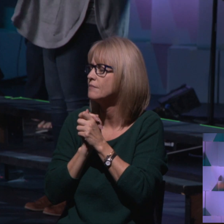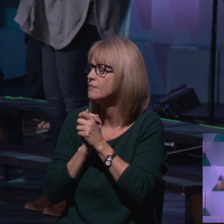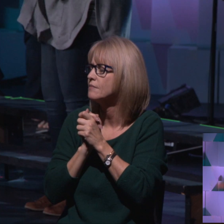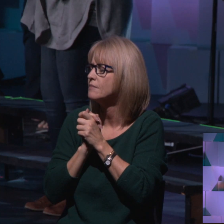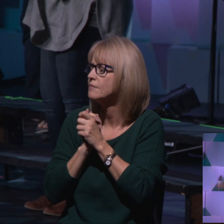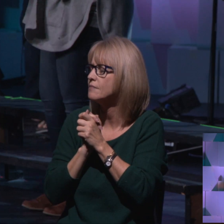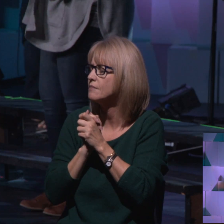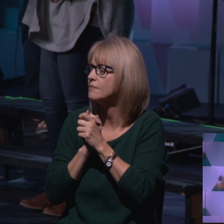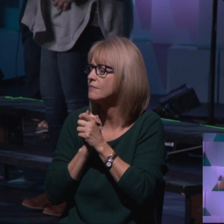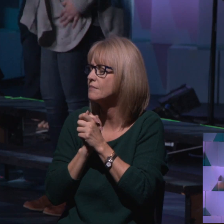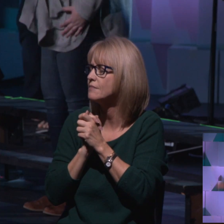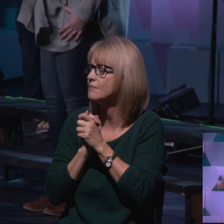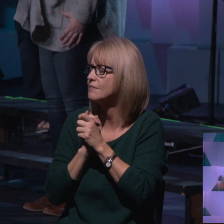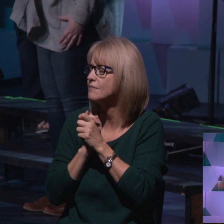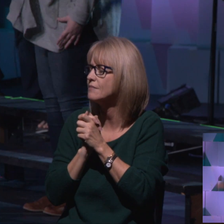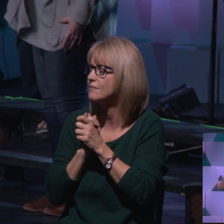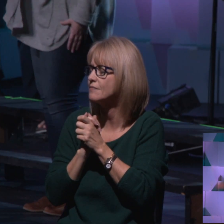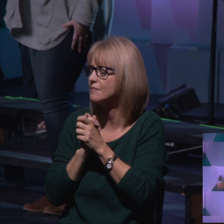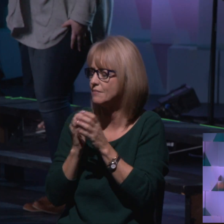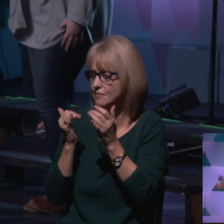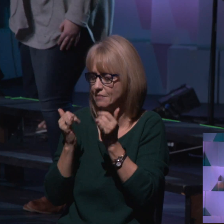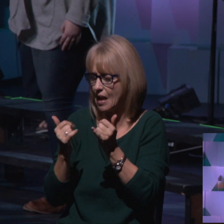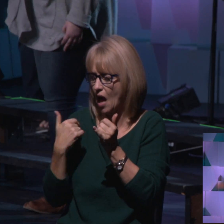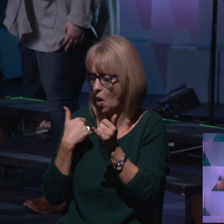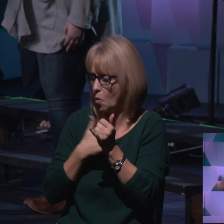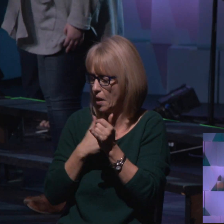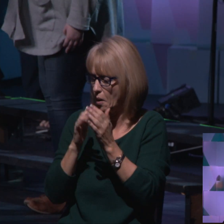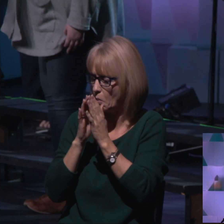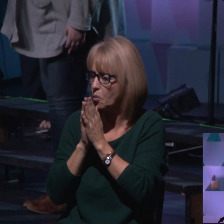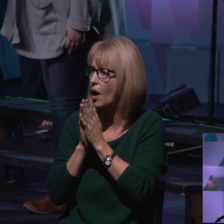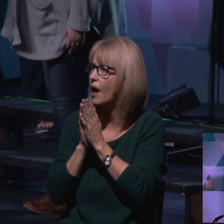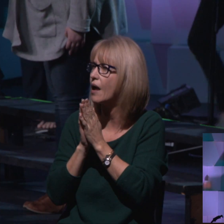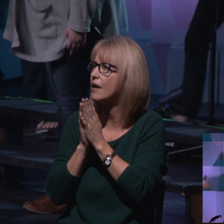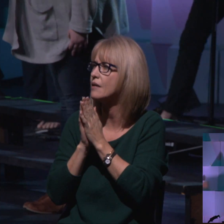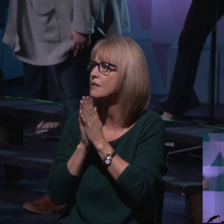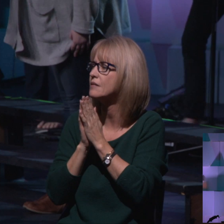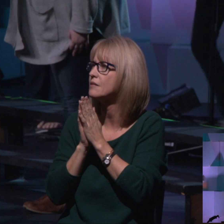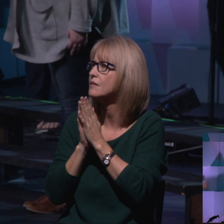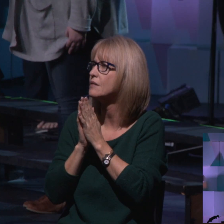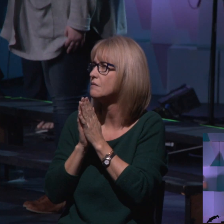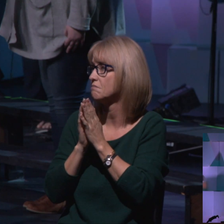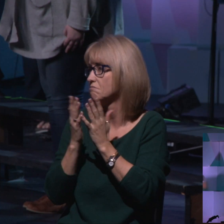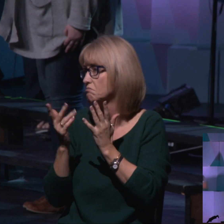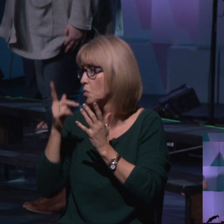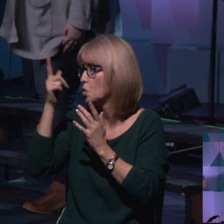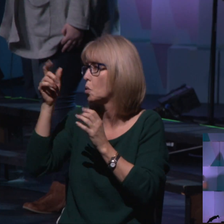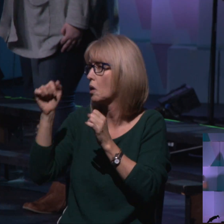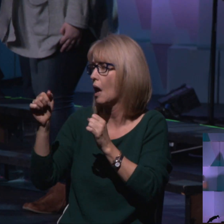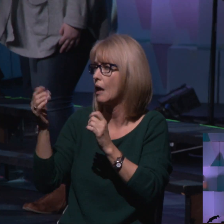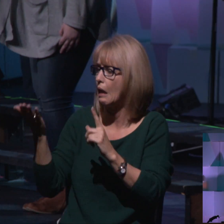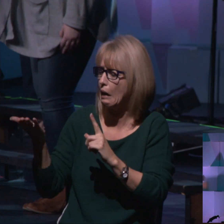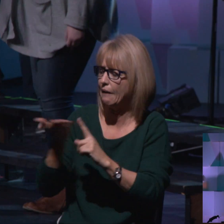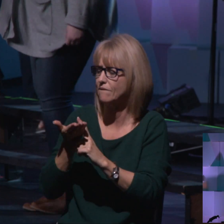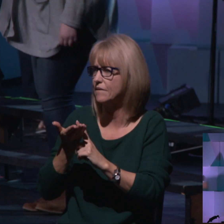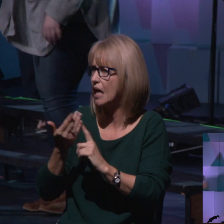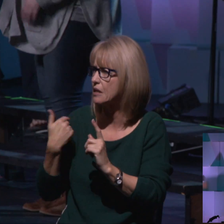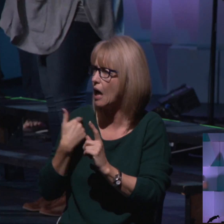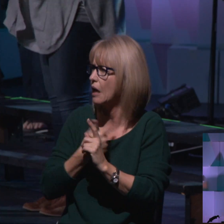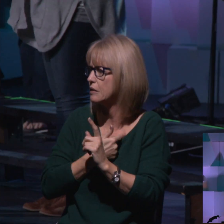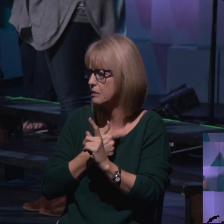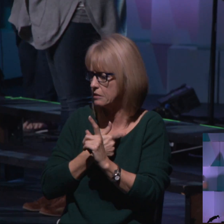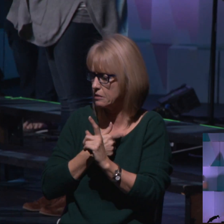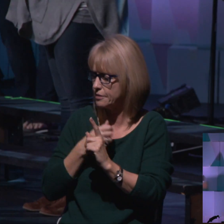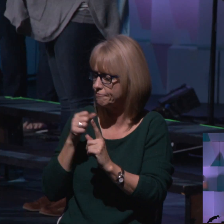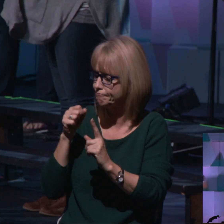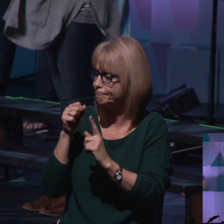So Father, at this time, I pray that you would bring, in some ways, conviction. Help us to see areas of our